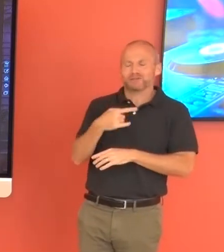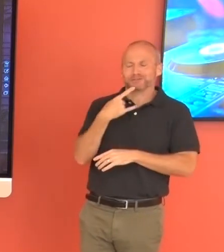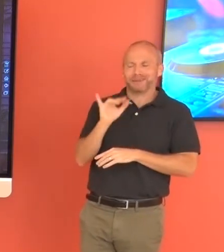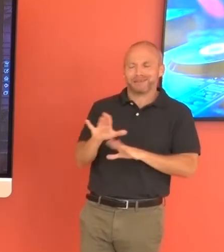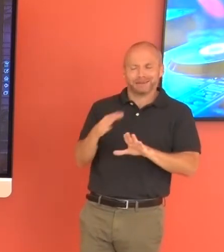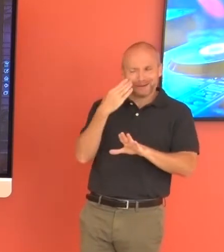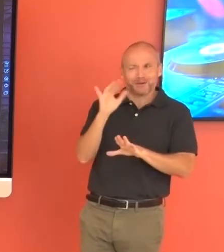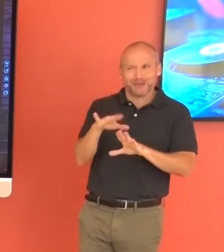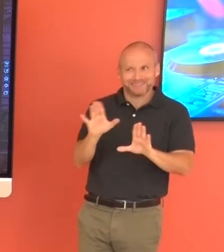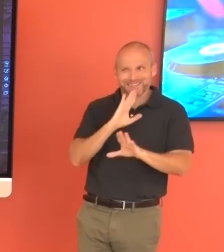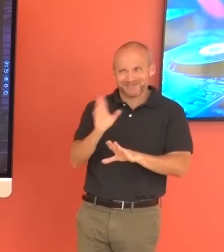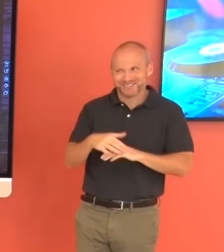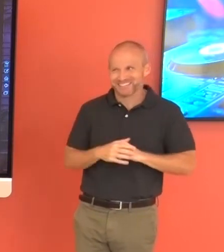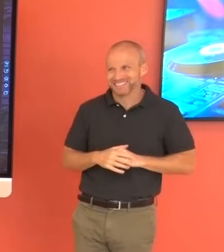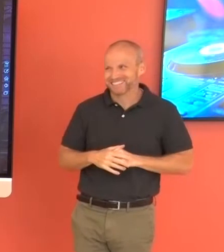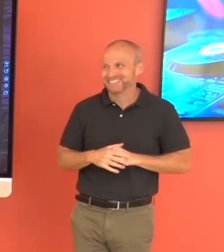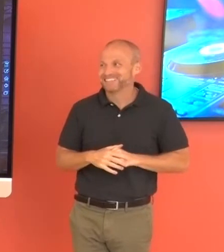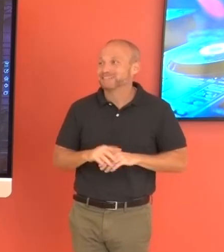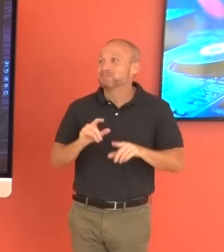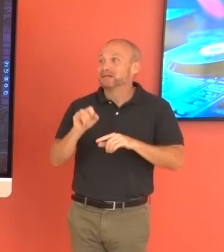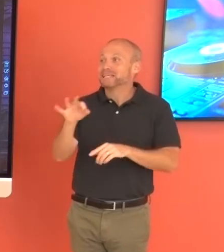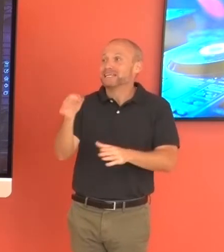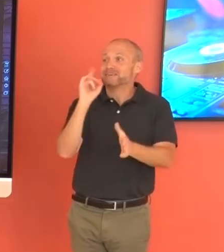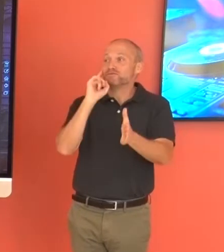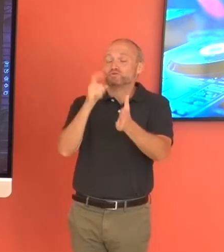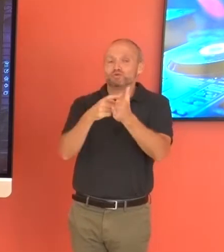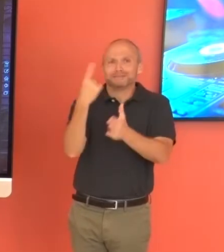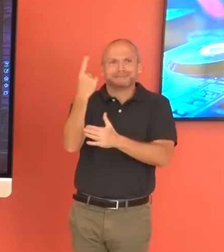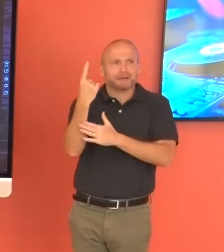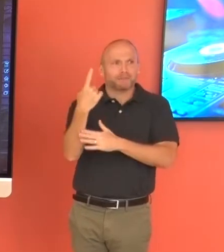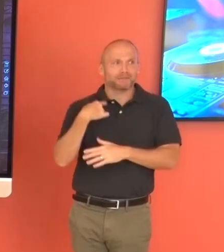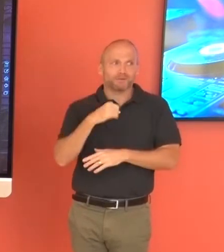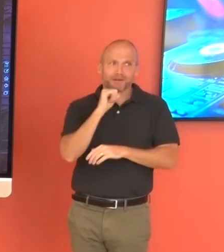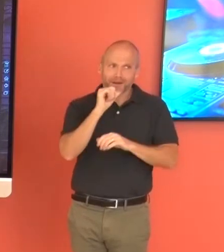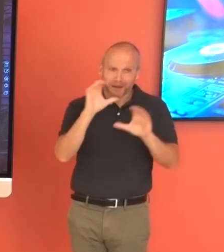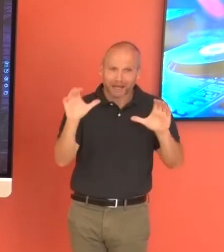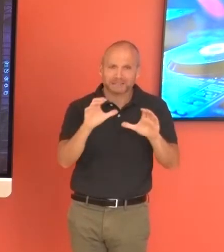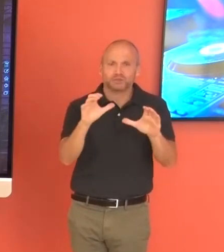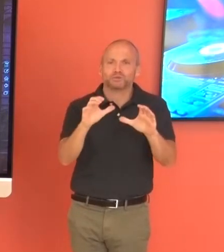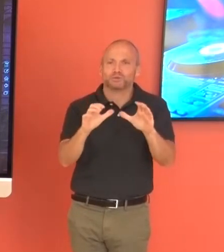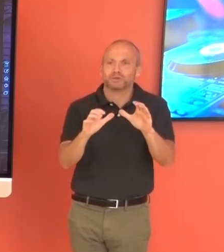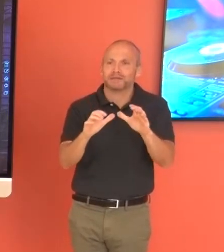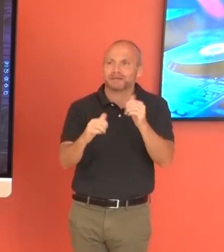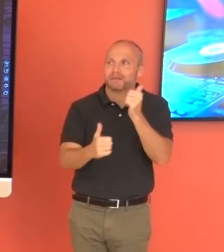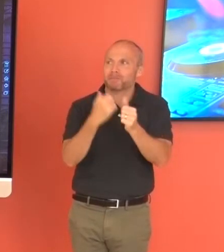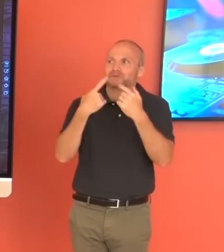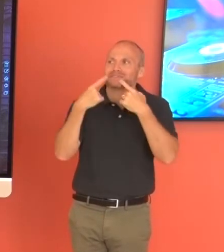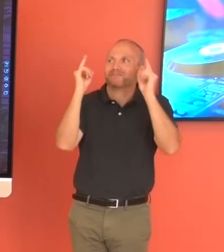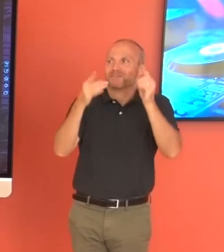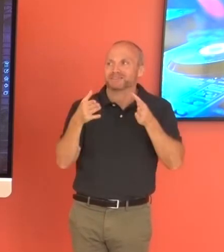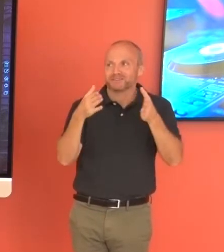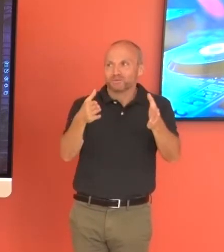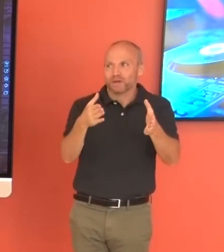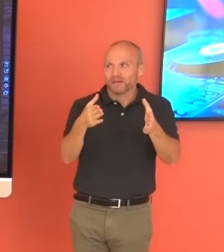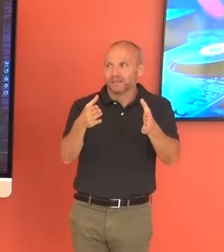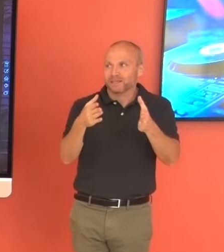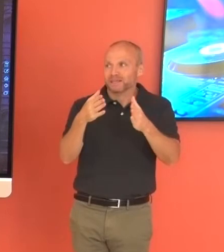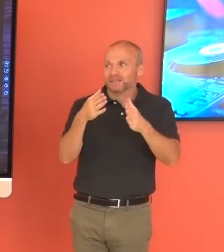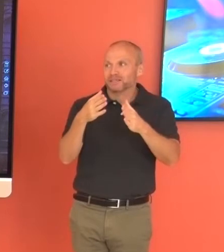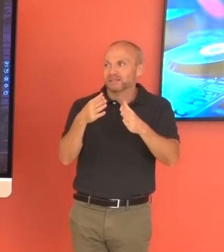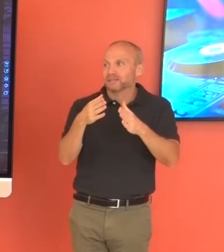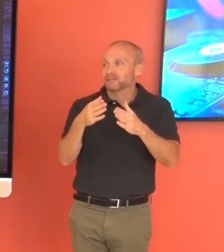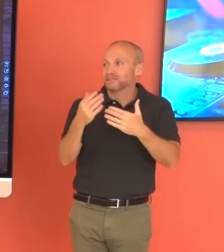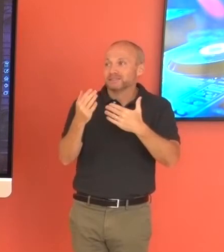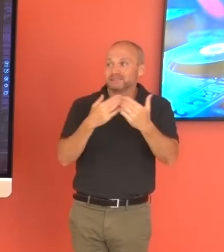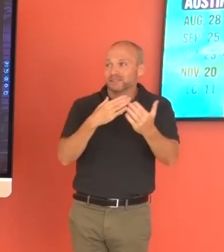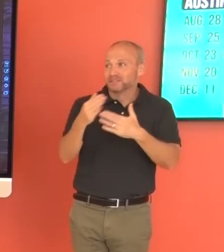but if you see something that we are not doing in the most effective or efficient way at the college, whether it's